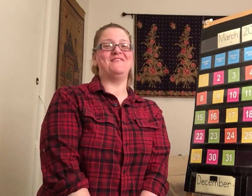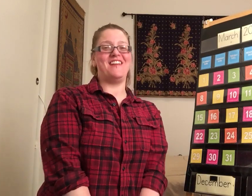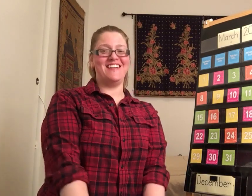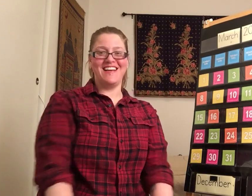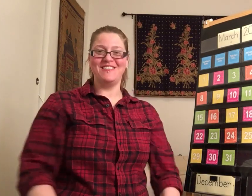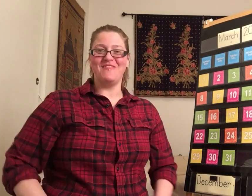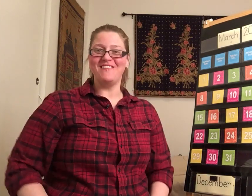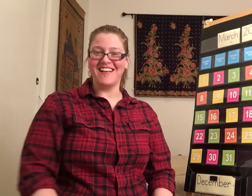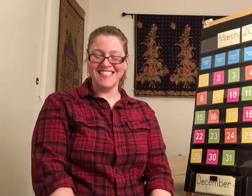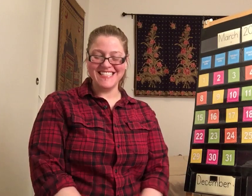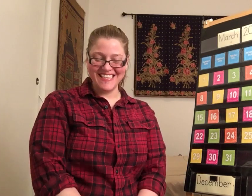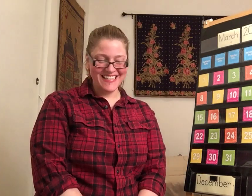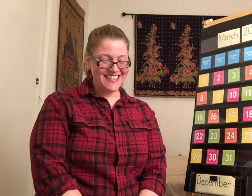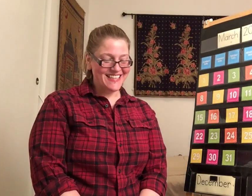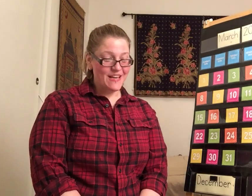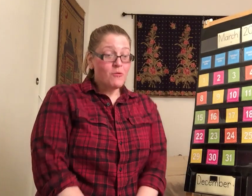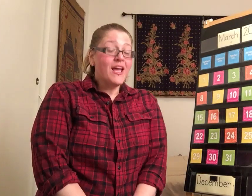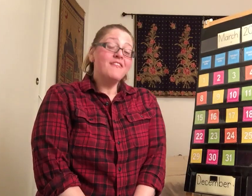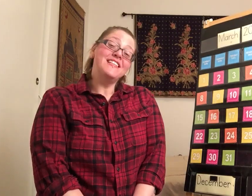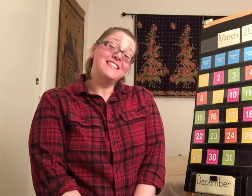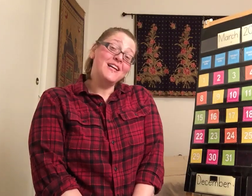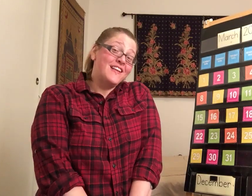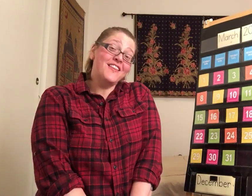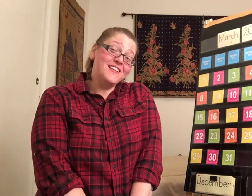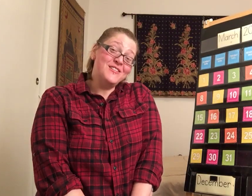Very nice, my friends. We have exciting things to do